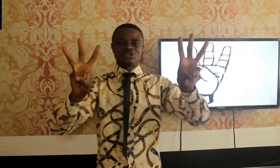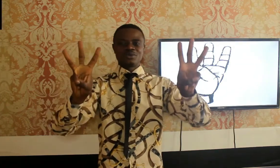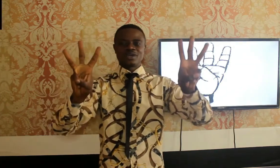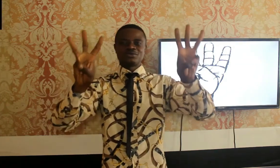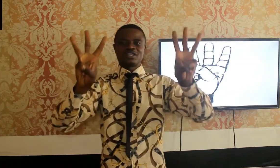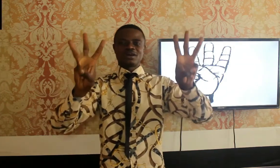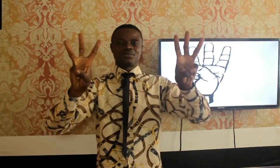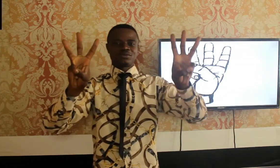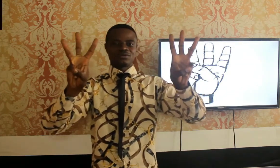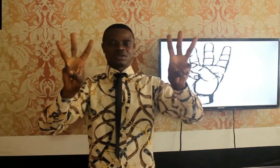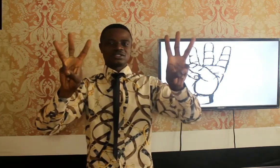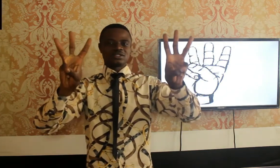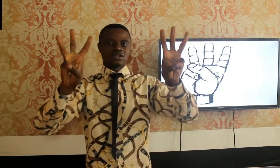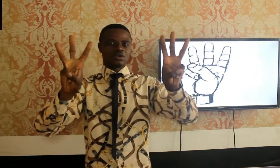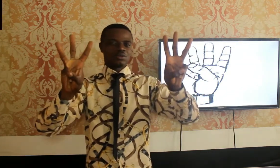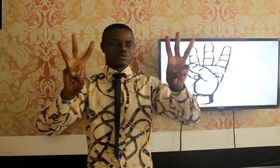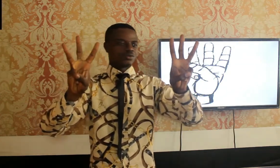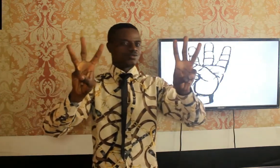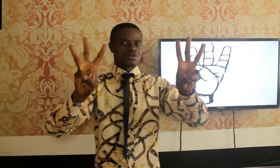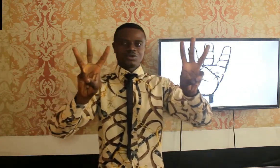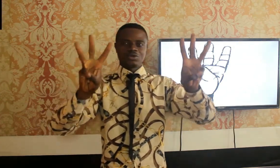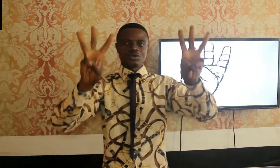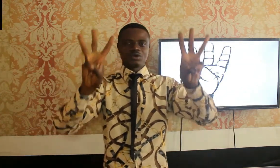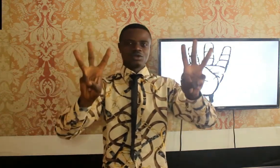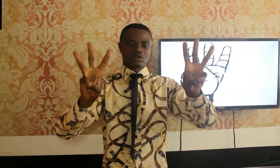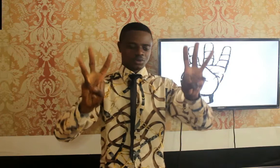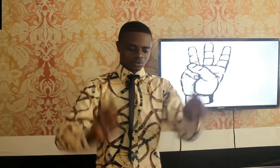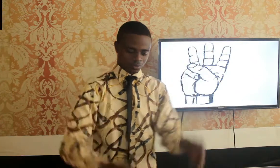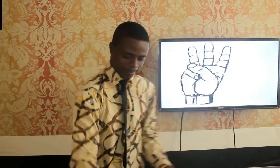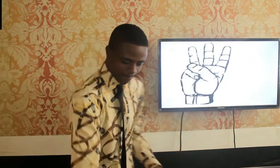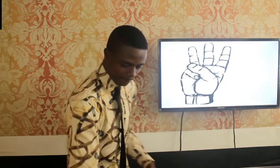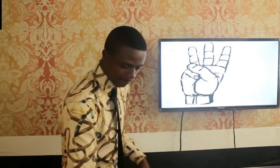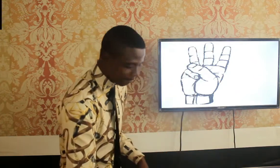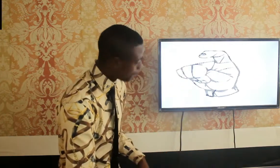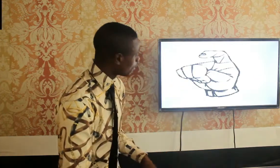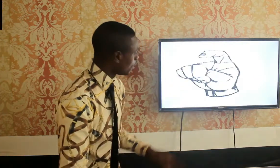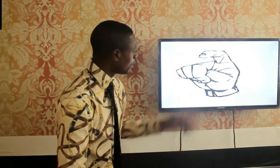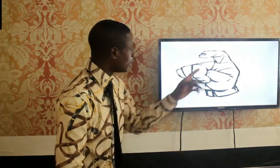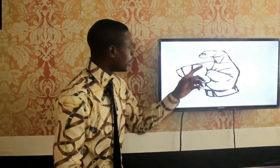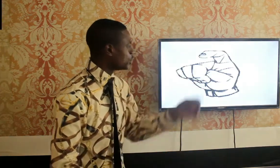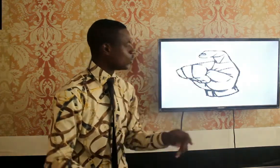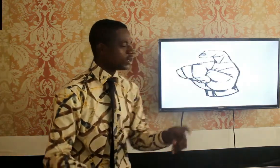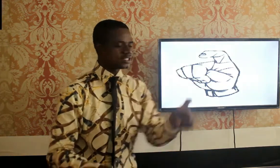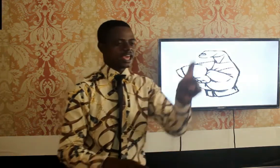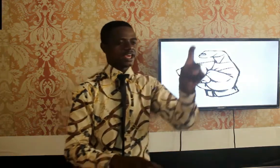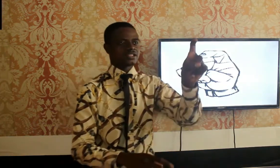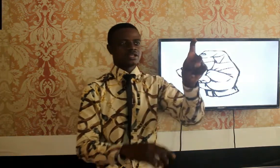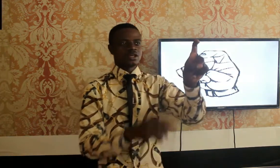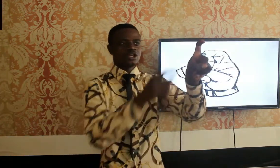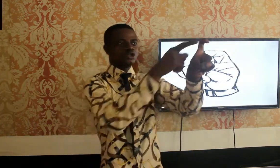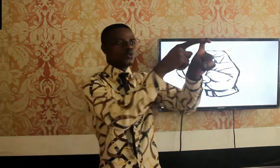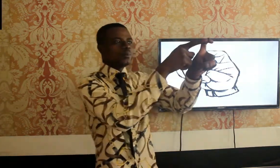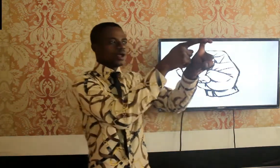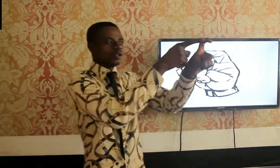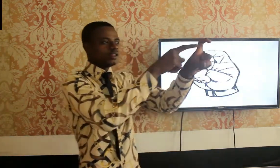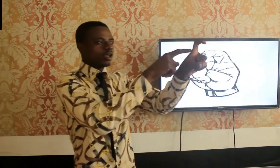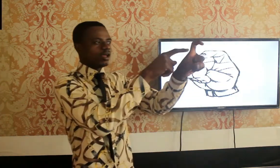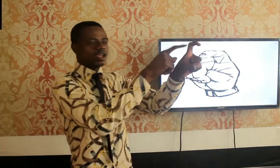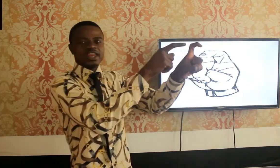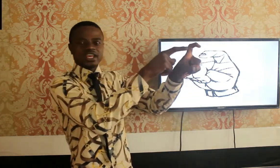So it becomes W. Yes, W. Very good. W. The next one is X. You bend the